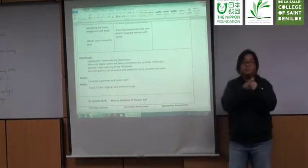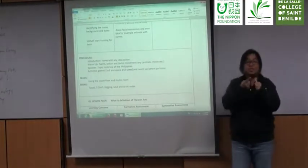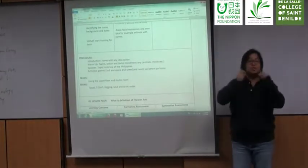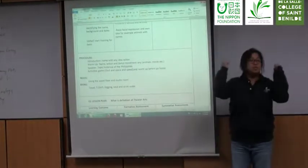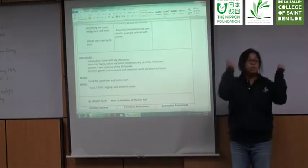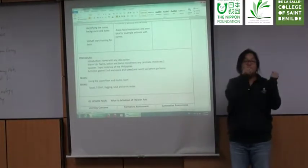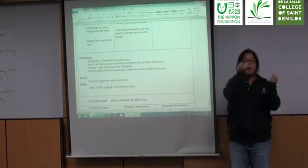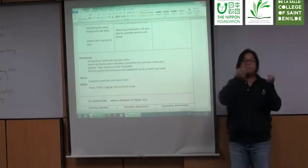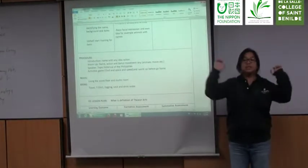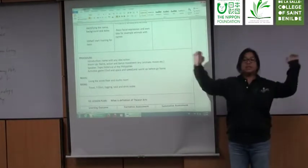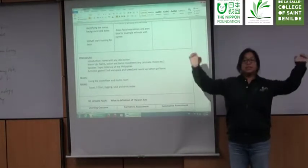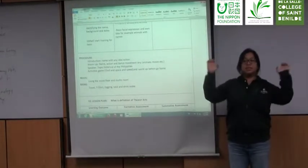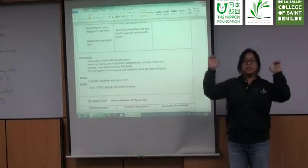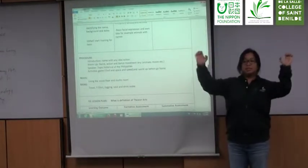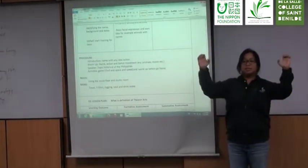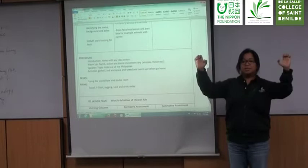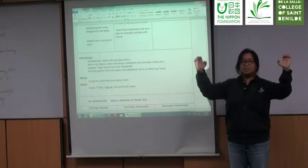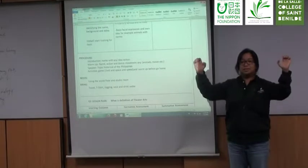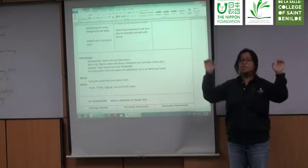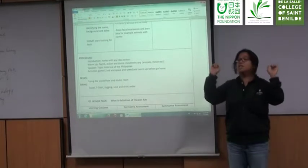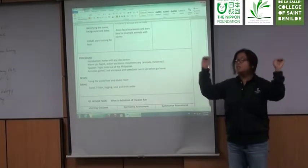then we have the movement.